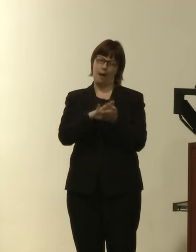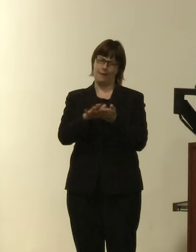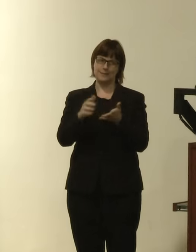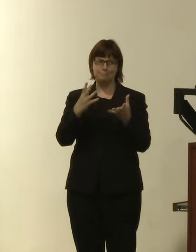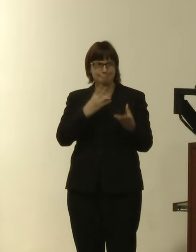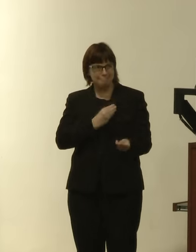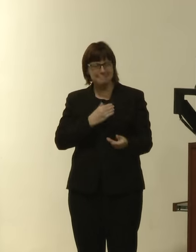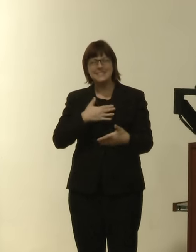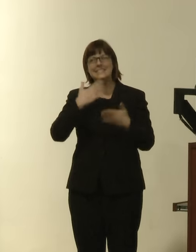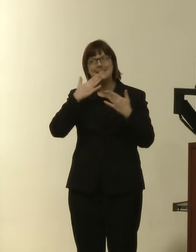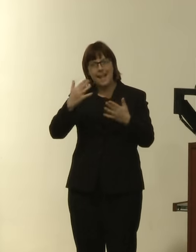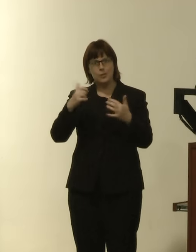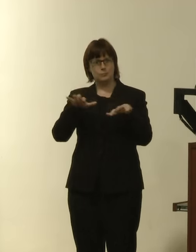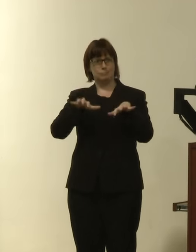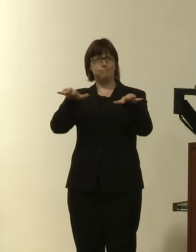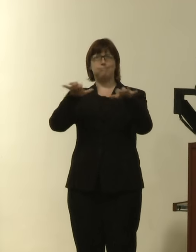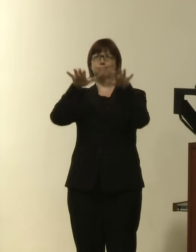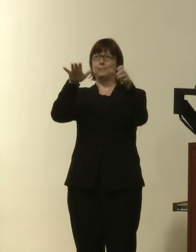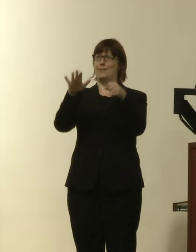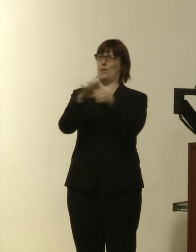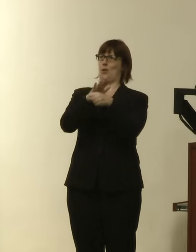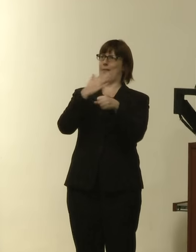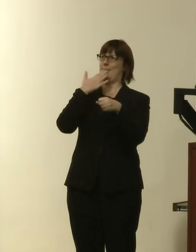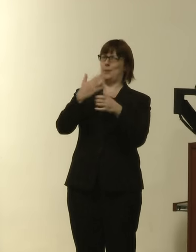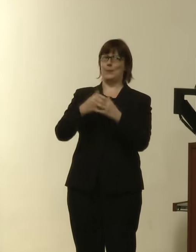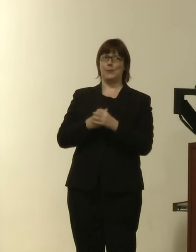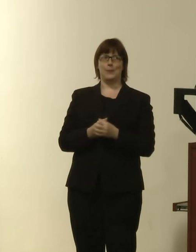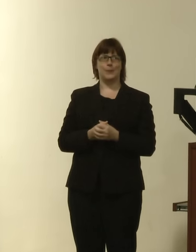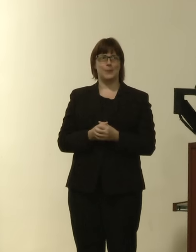Well, thank you for filling up this this hall.